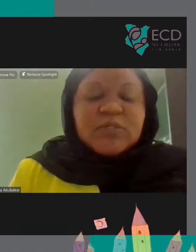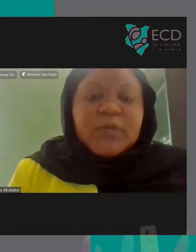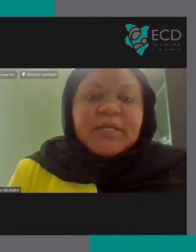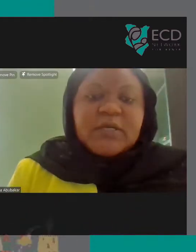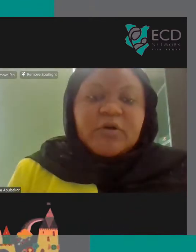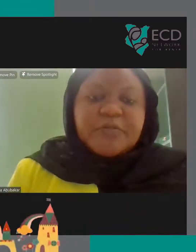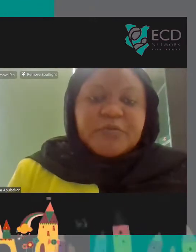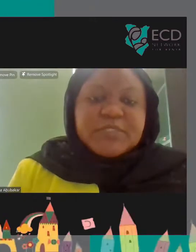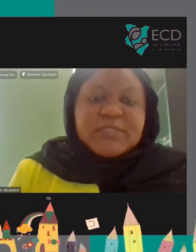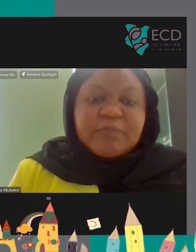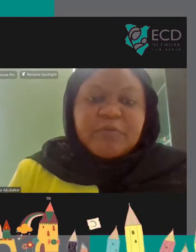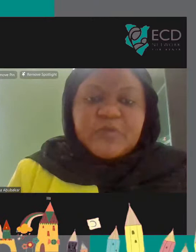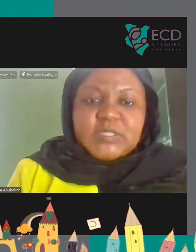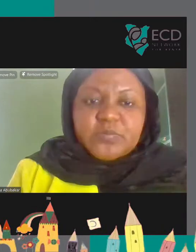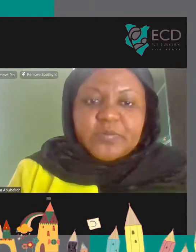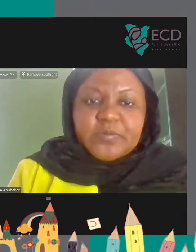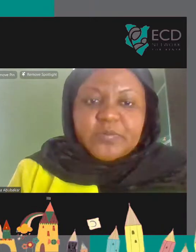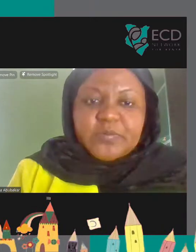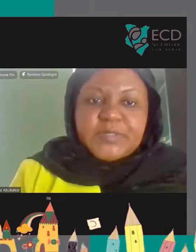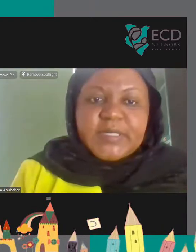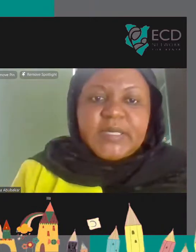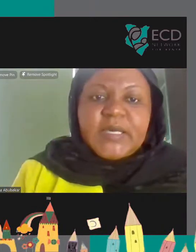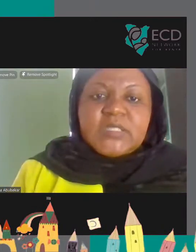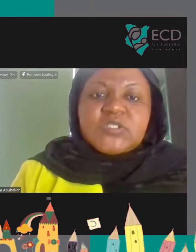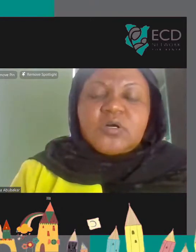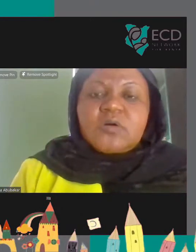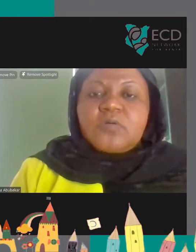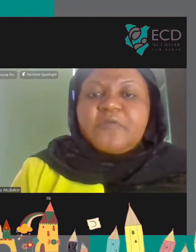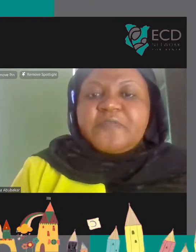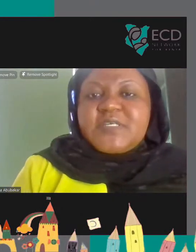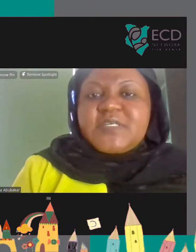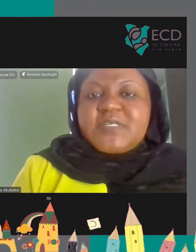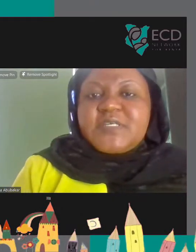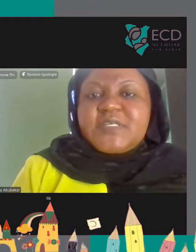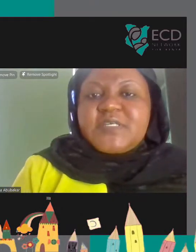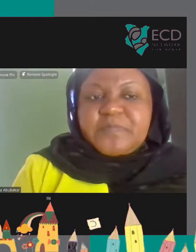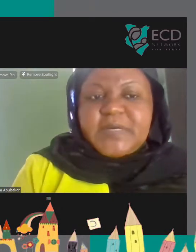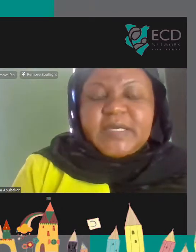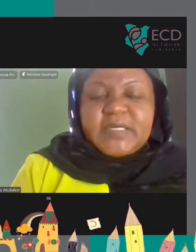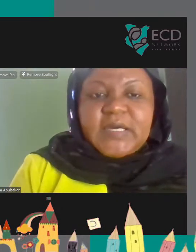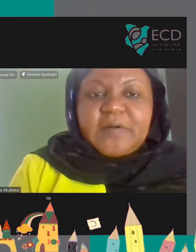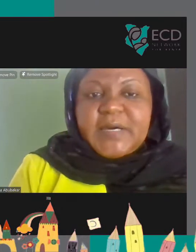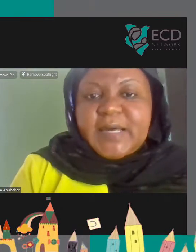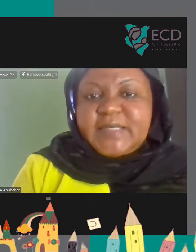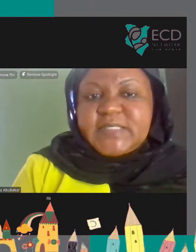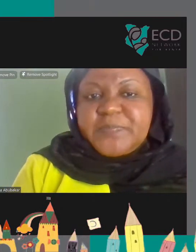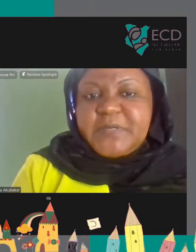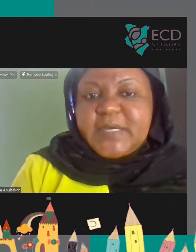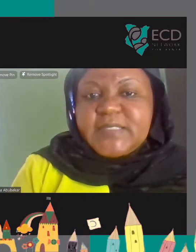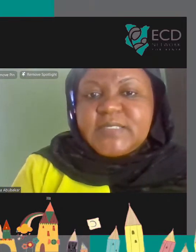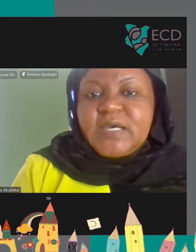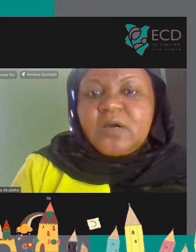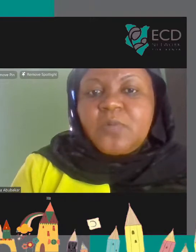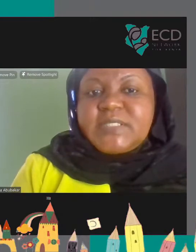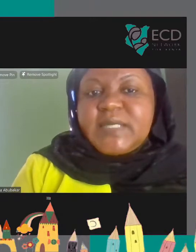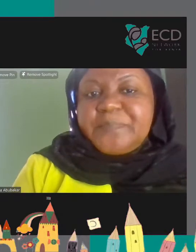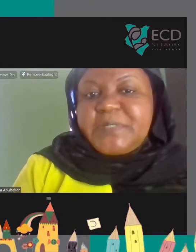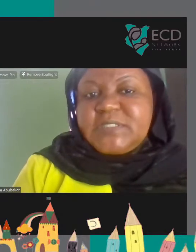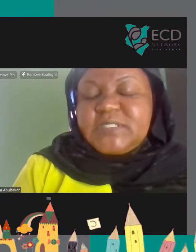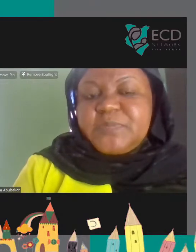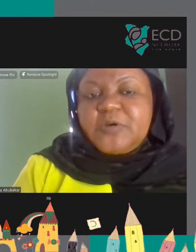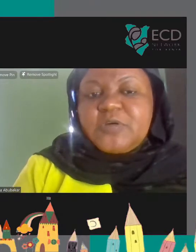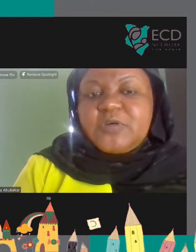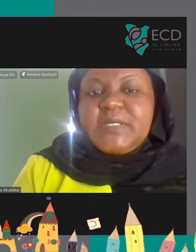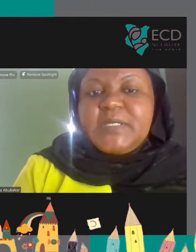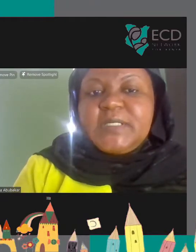I'll just quickly go through some of what we found. So, of course, as mentioned by our earlier speakers, what